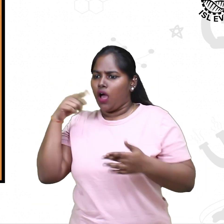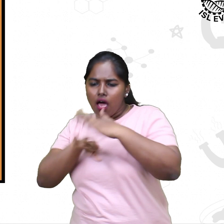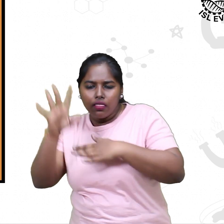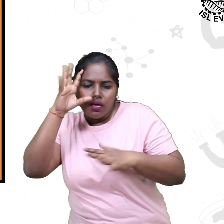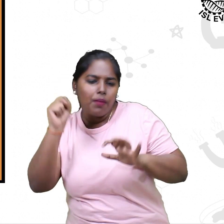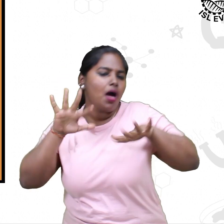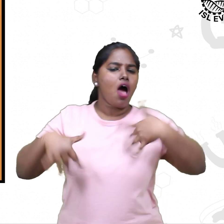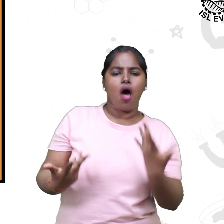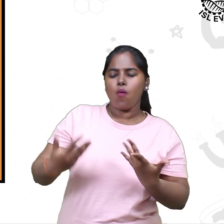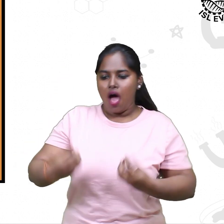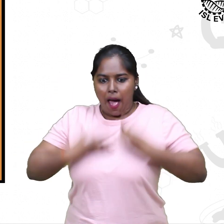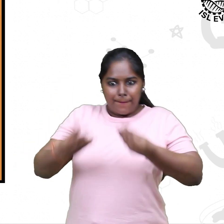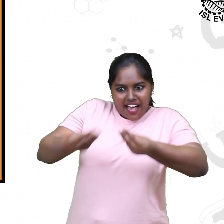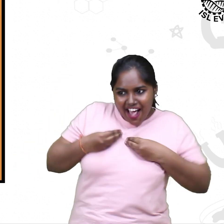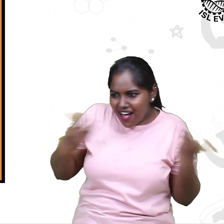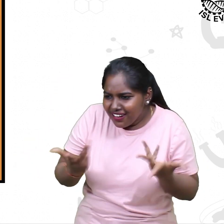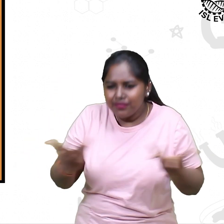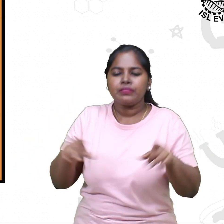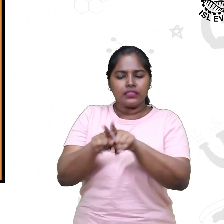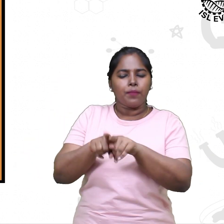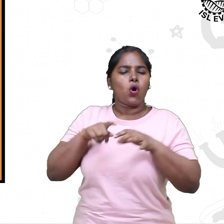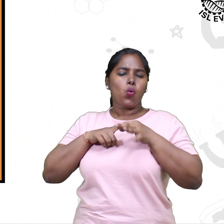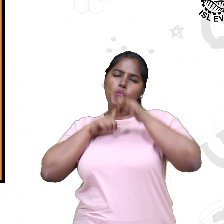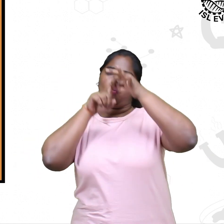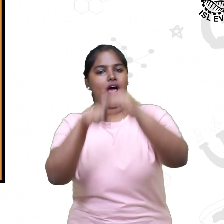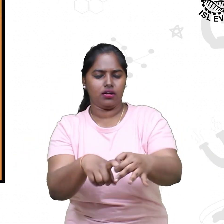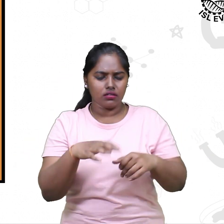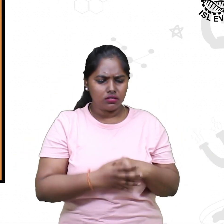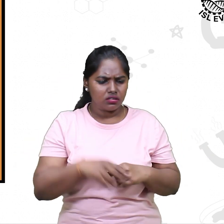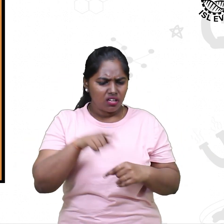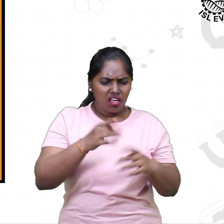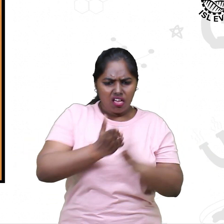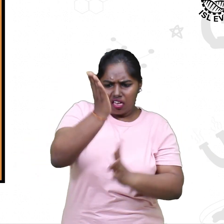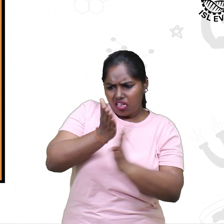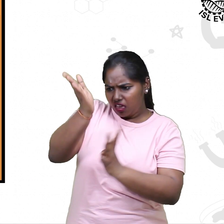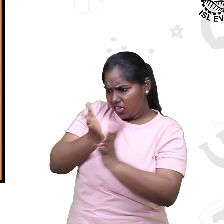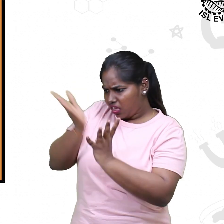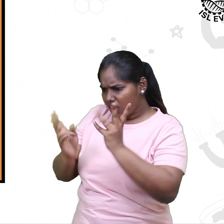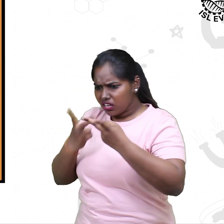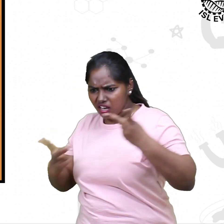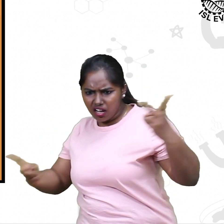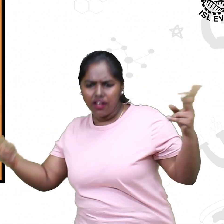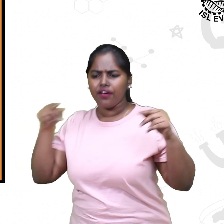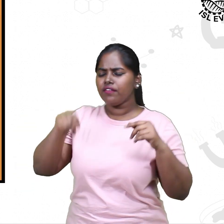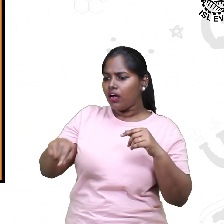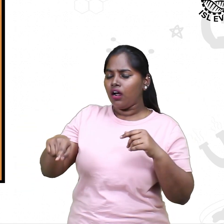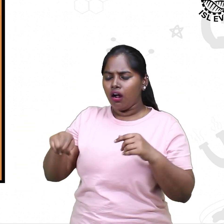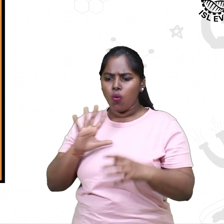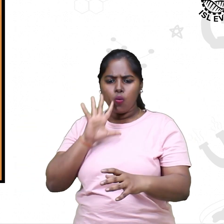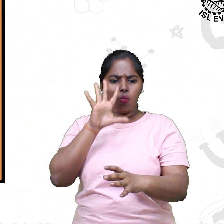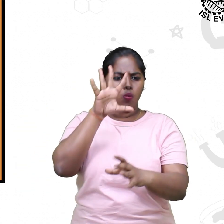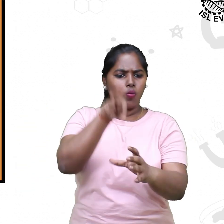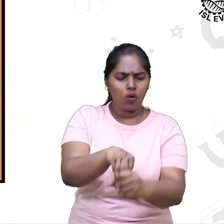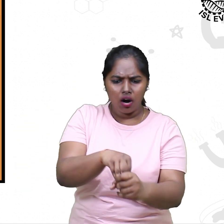it makes us happy. So, similarly, I want to ask you, how do these multiple components of something contribute